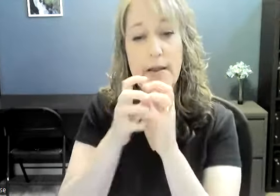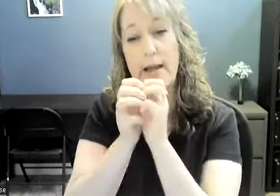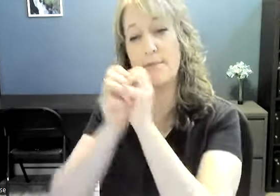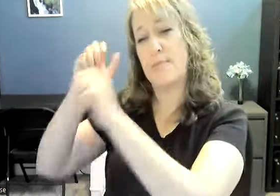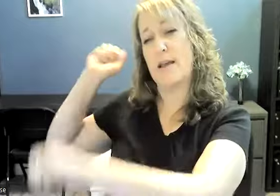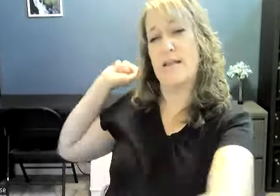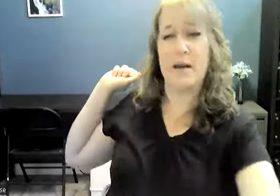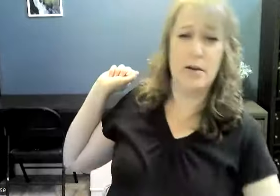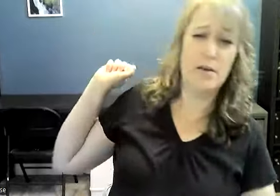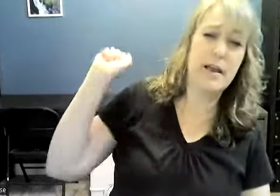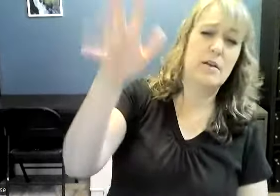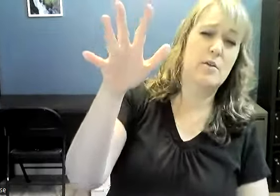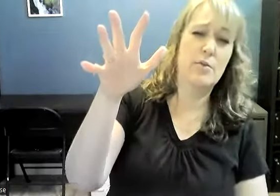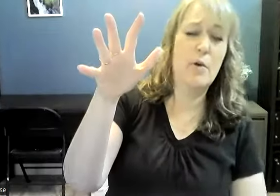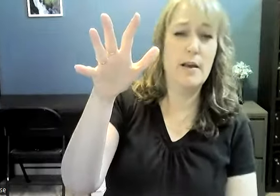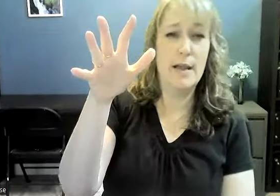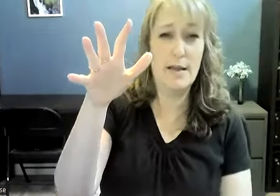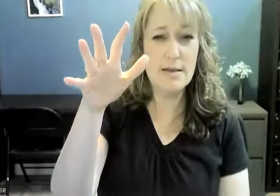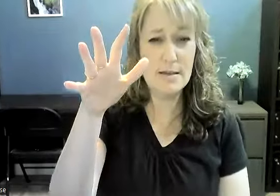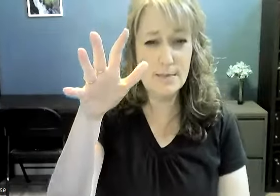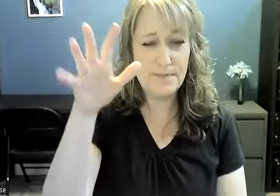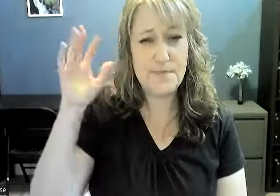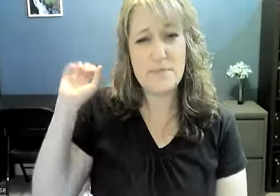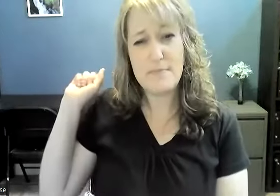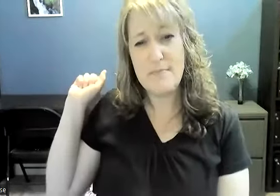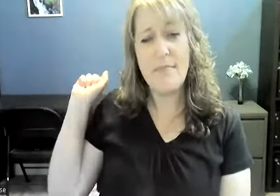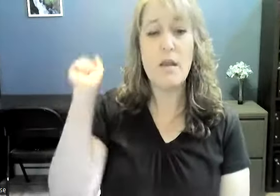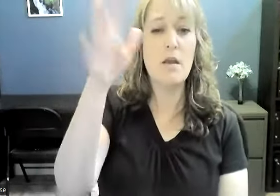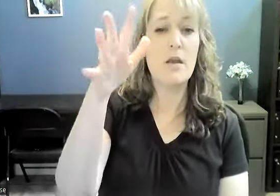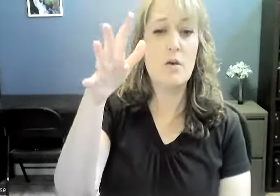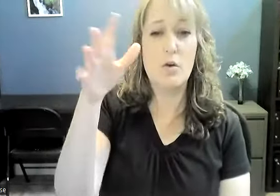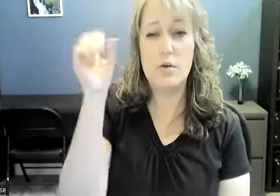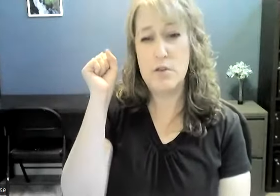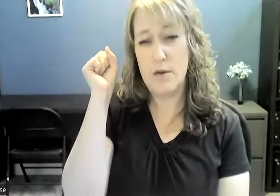up something and like you're throwing it like this, you start with